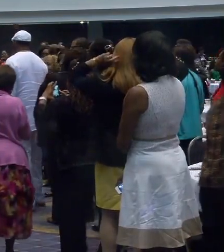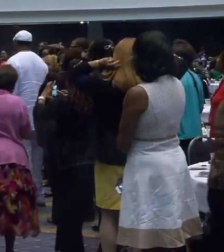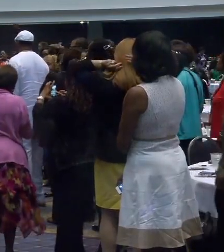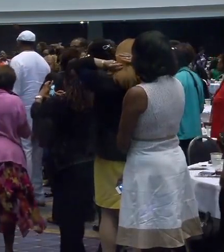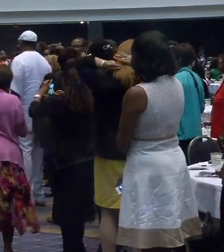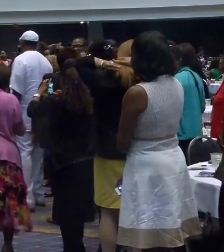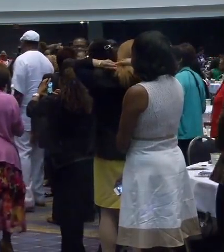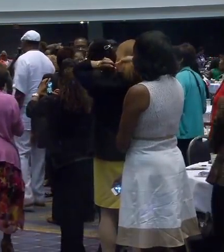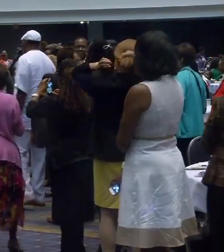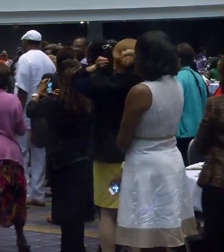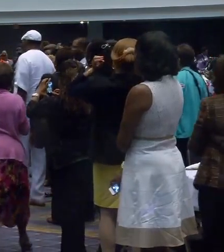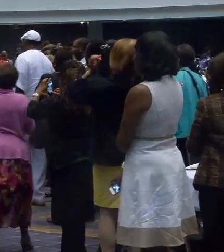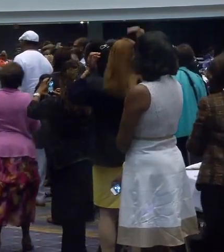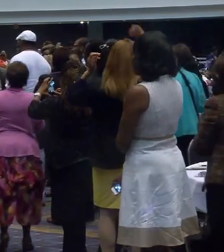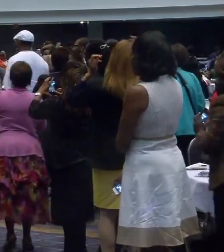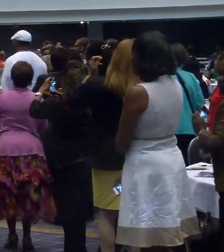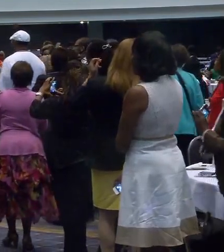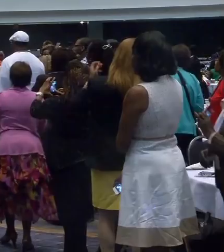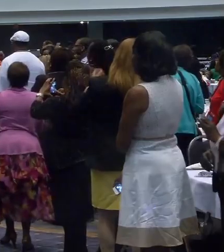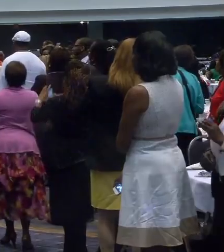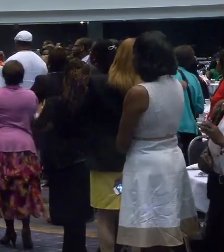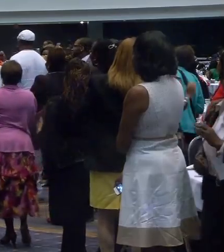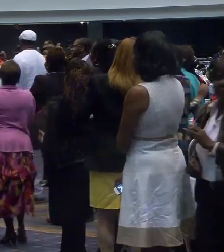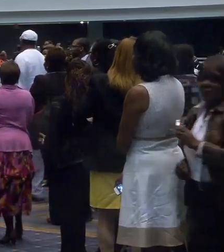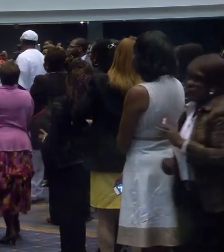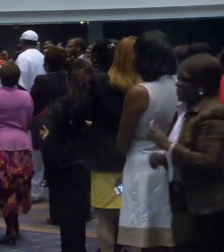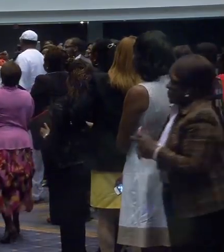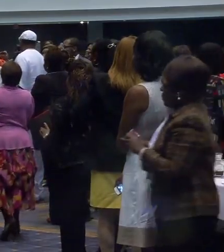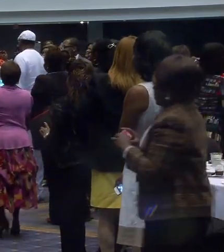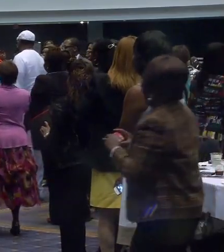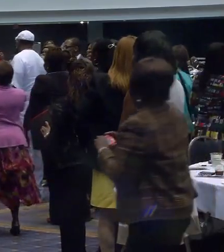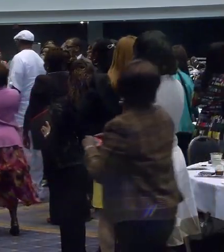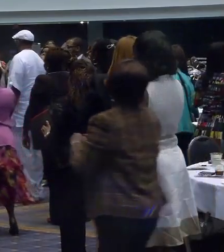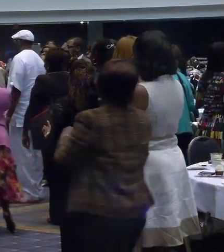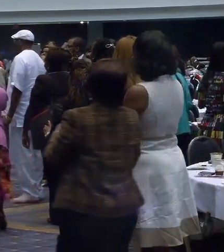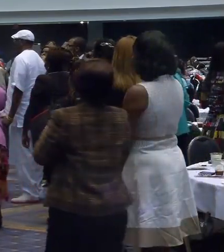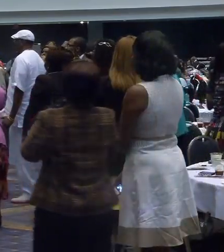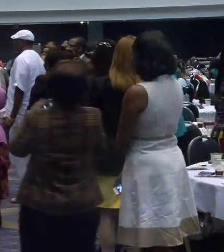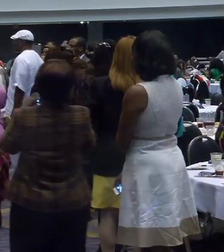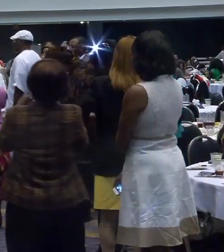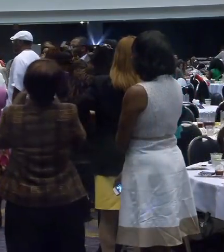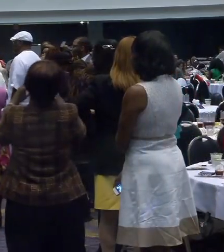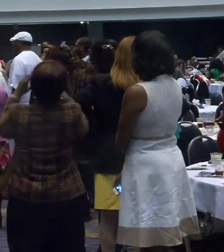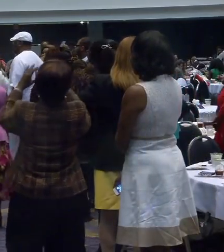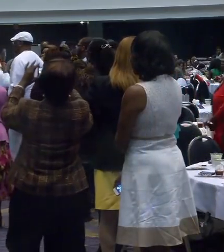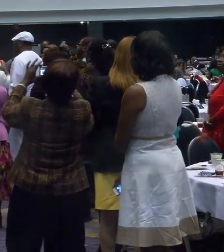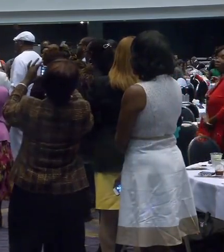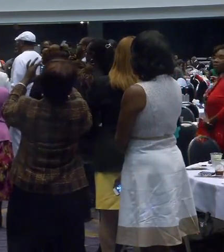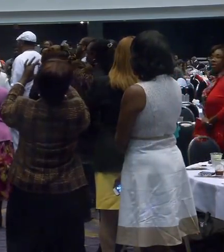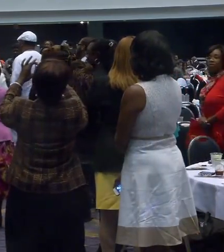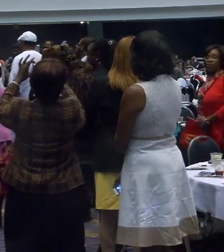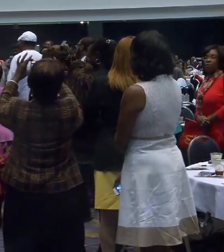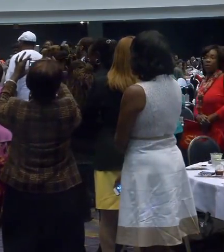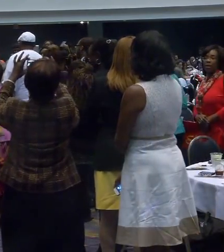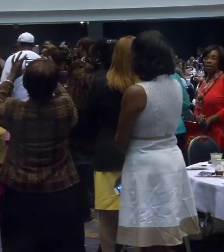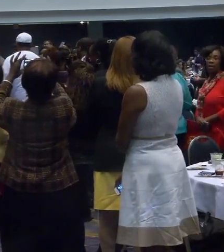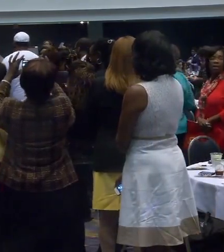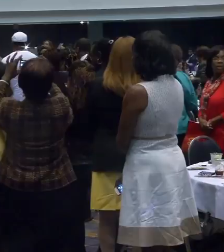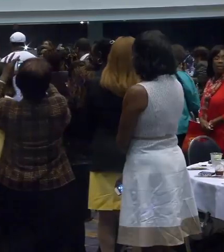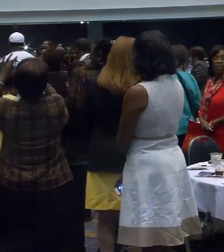Give yourself away. Give yourself away. Stop holding your gifts. Go on and write that